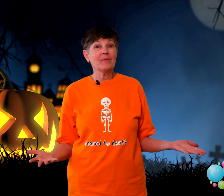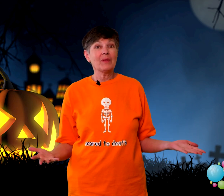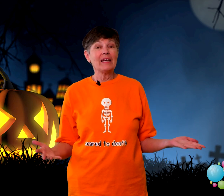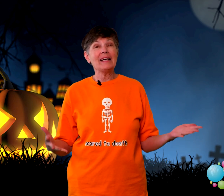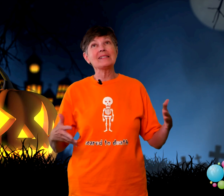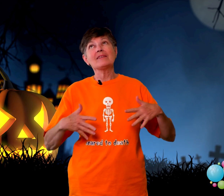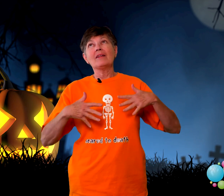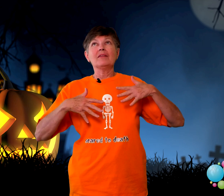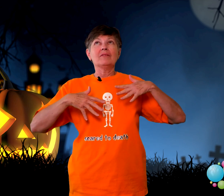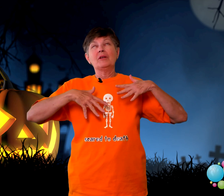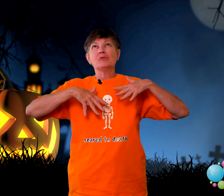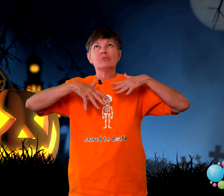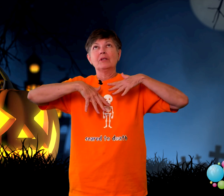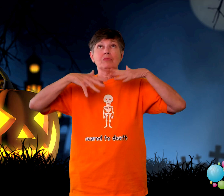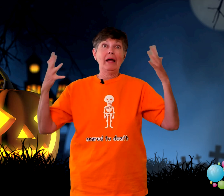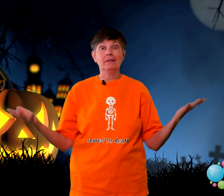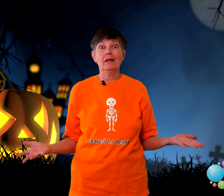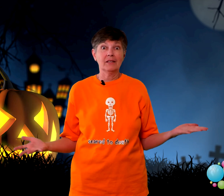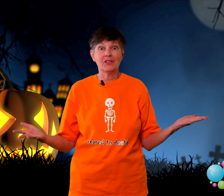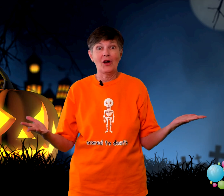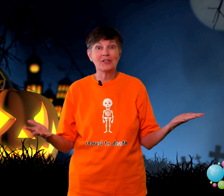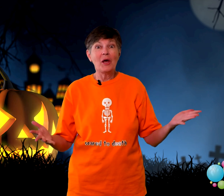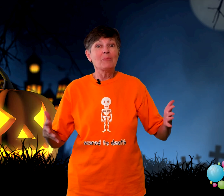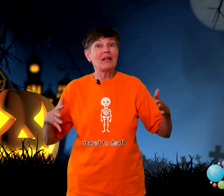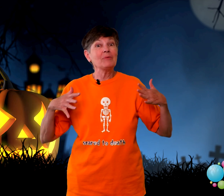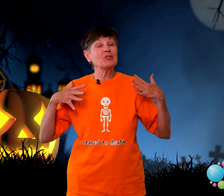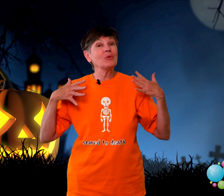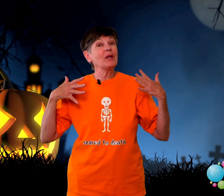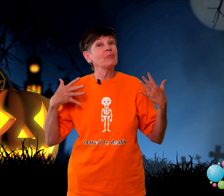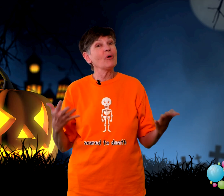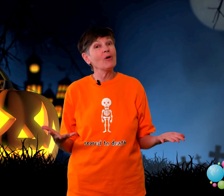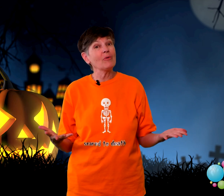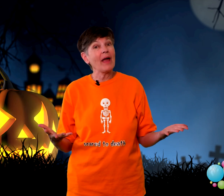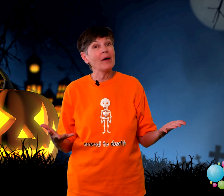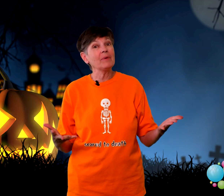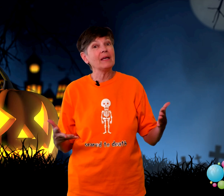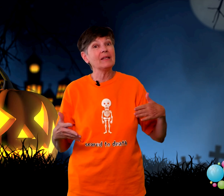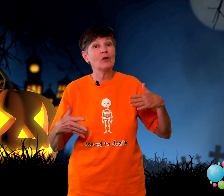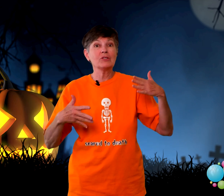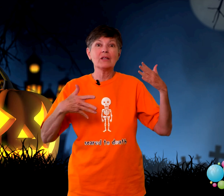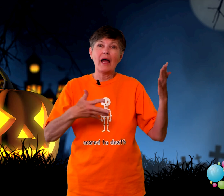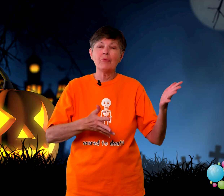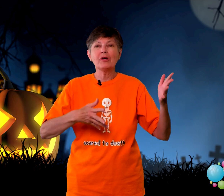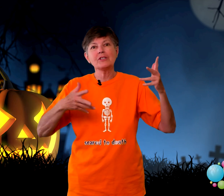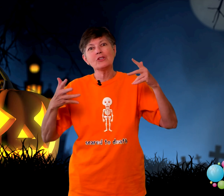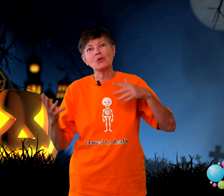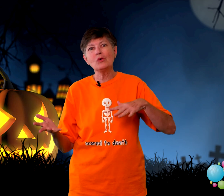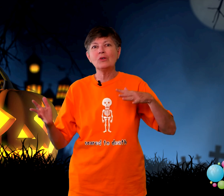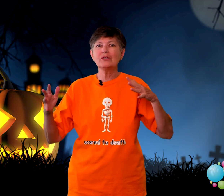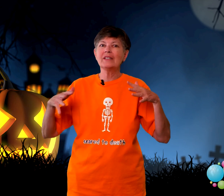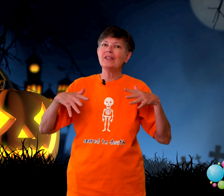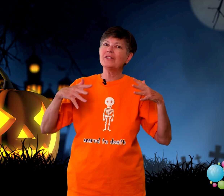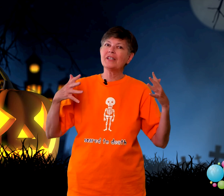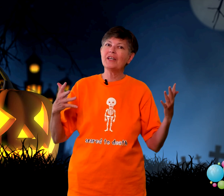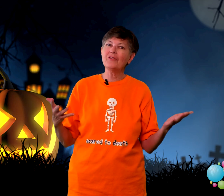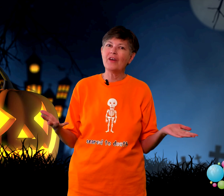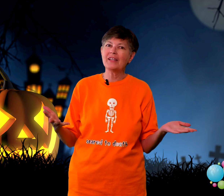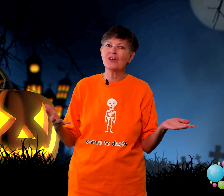He writes lots of songs, but he was doing a program. He goes to libraries and schools and little city events all